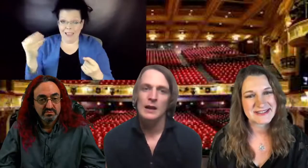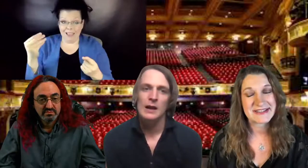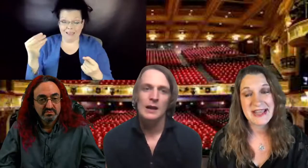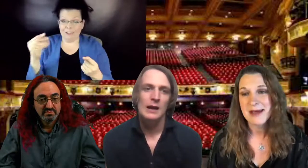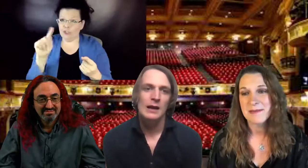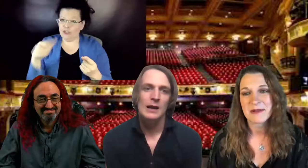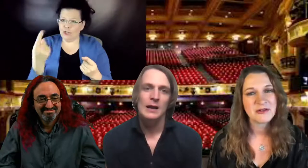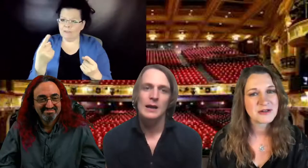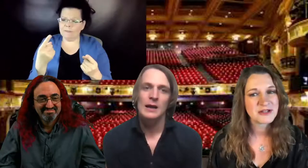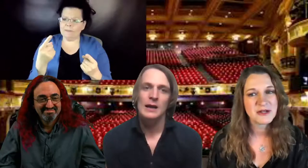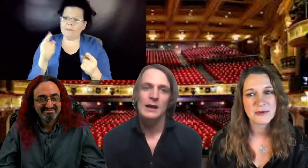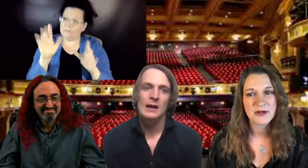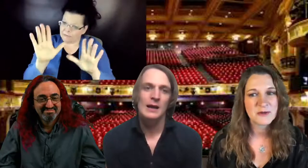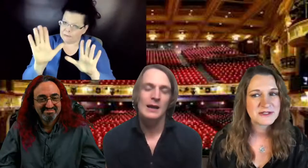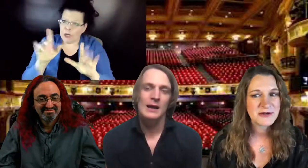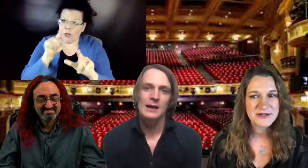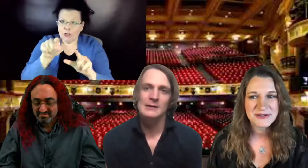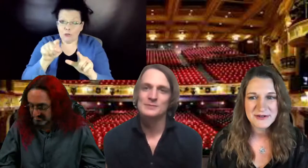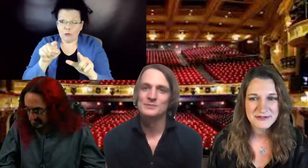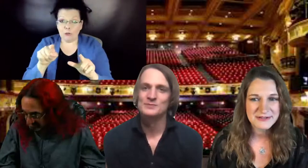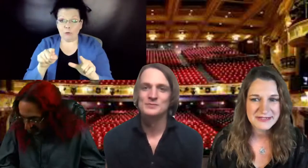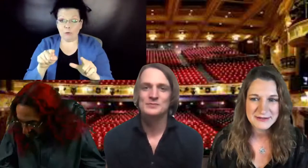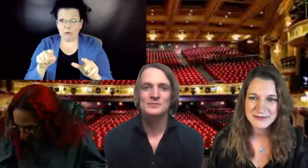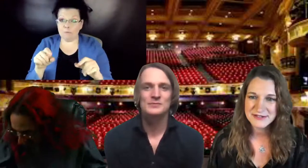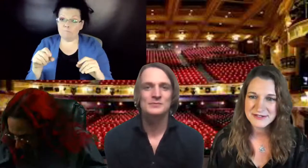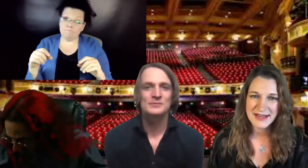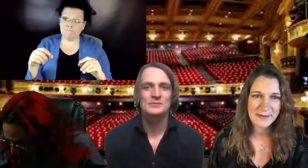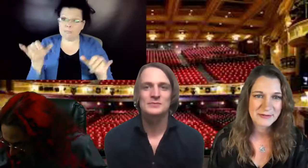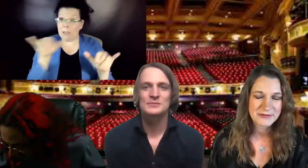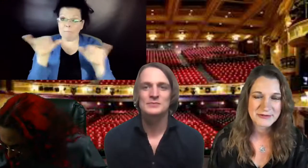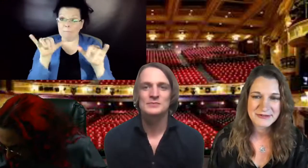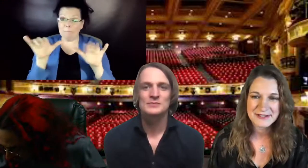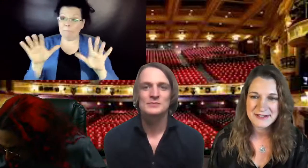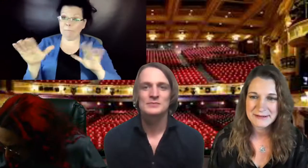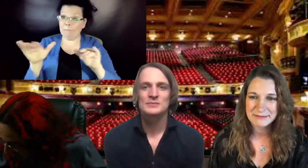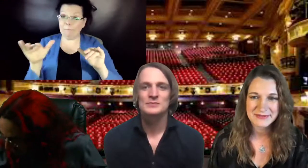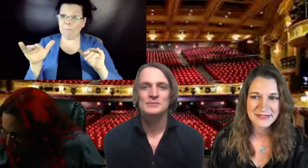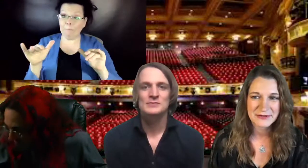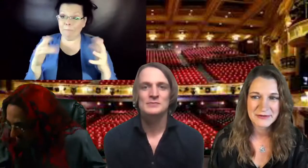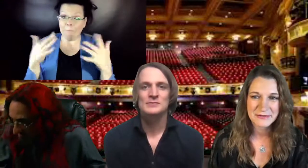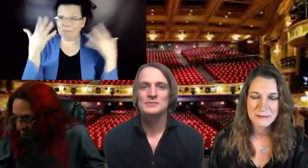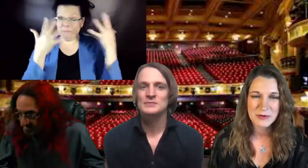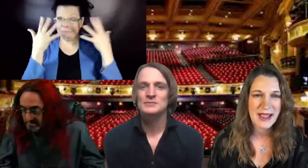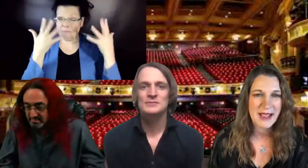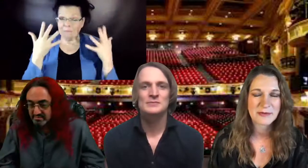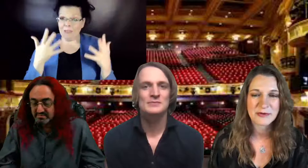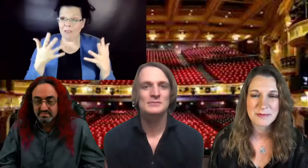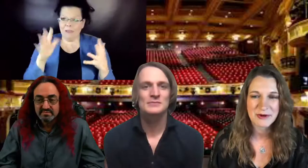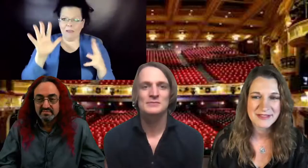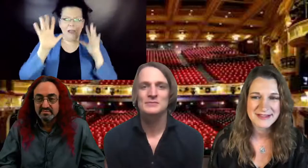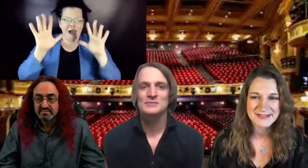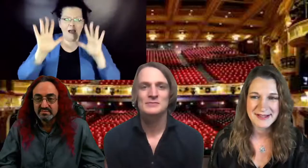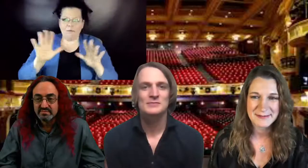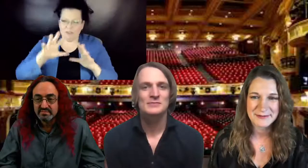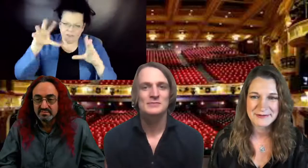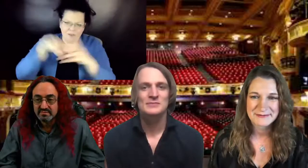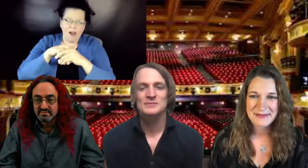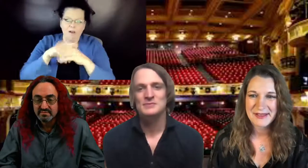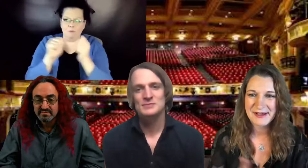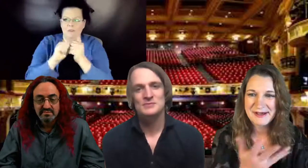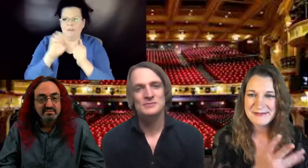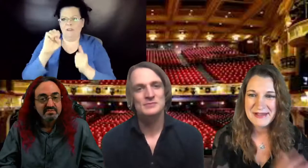just, yeah, but look, you were going toe to toe and you just absolutely, you know, were absolutely part of the